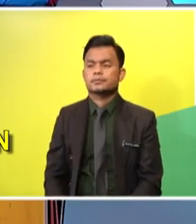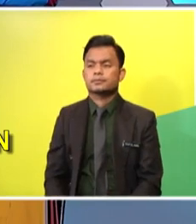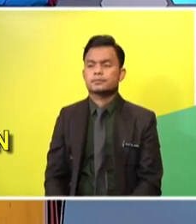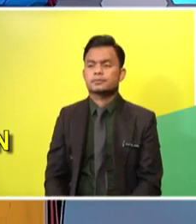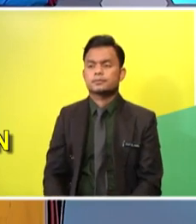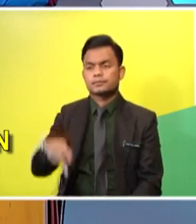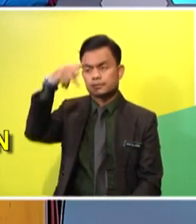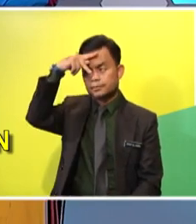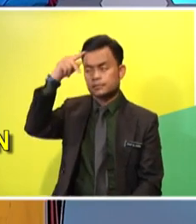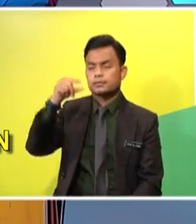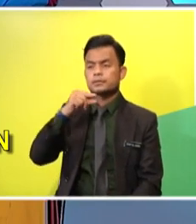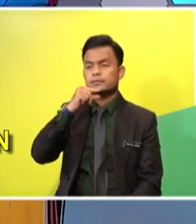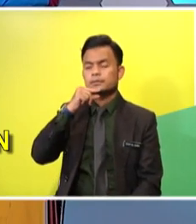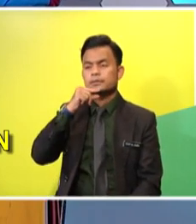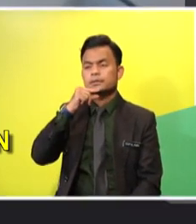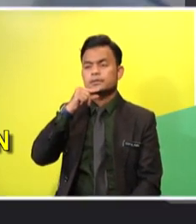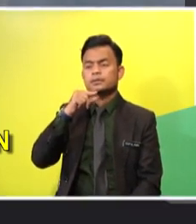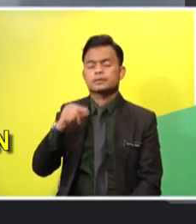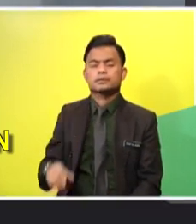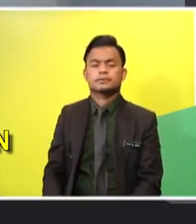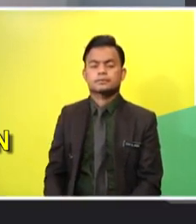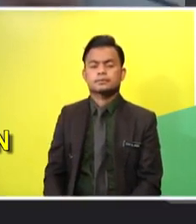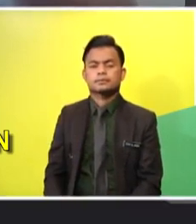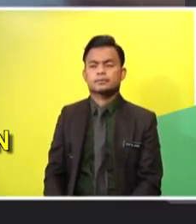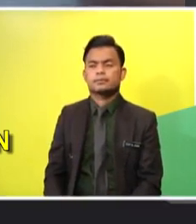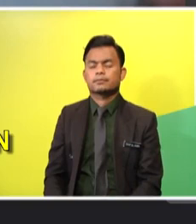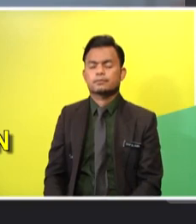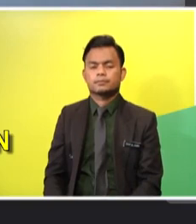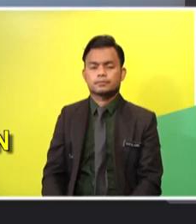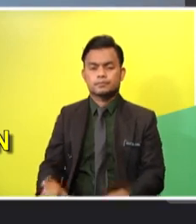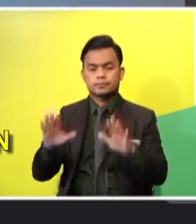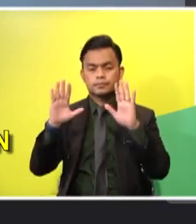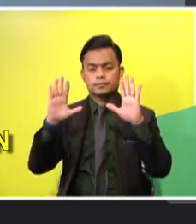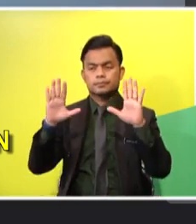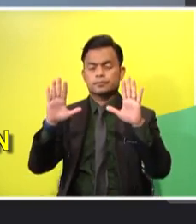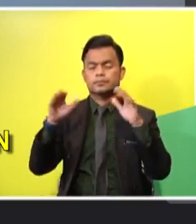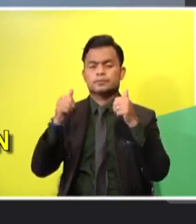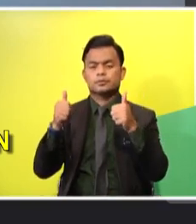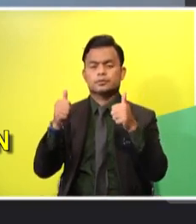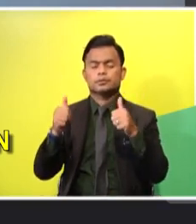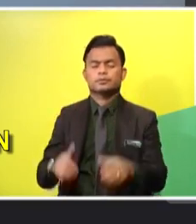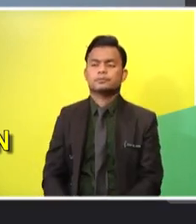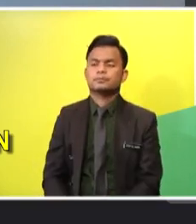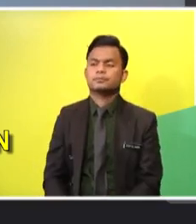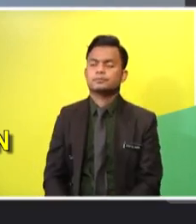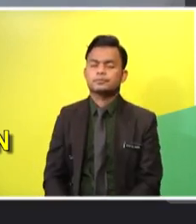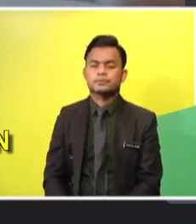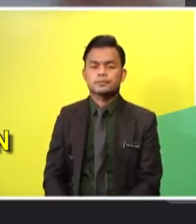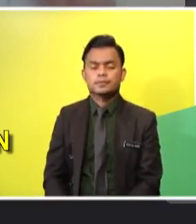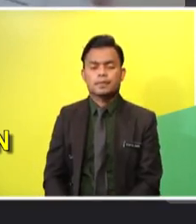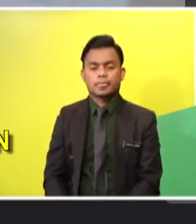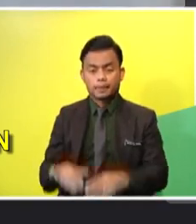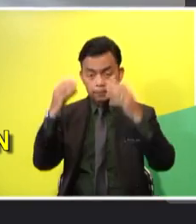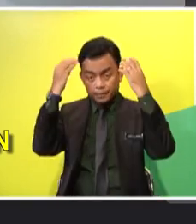Bing Bing, can you show again? Yes. Right, show again. Okay, good job. Okay, I will give